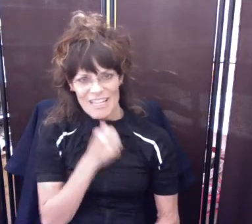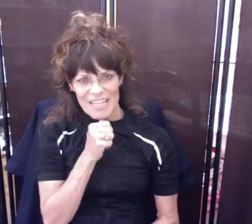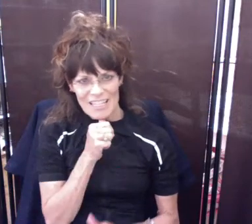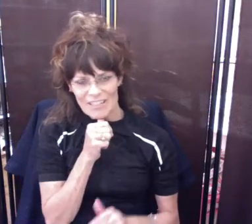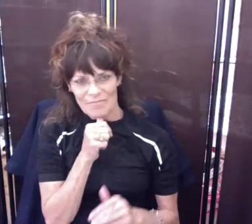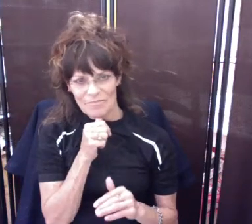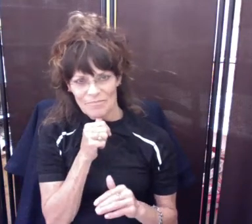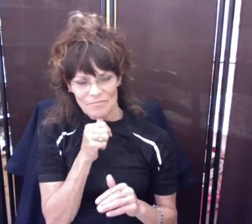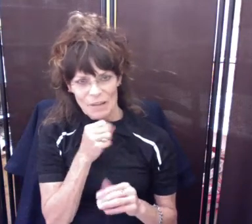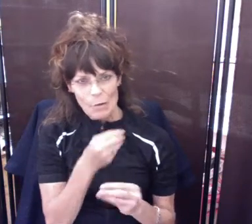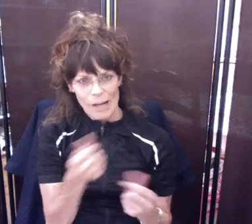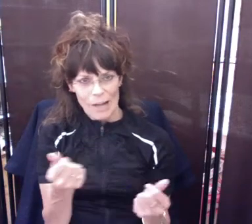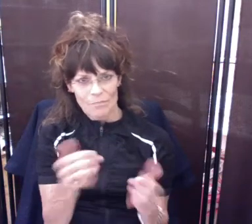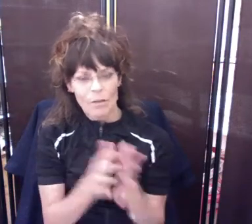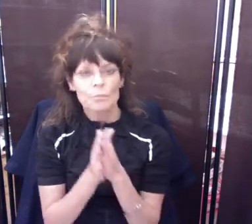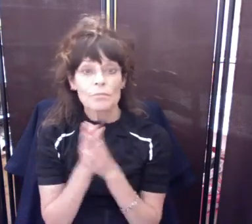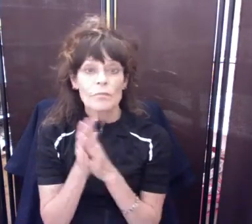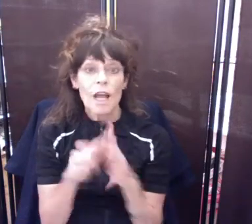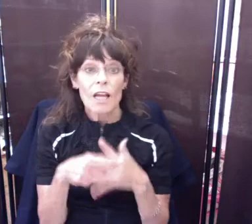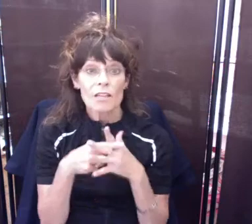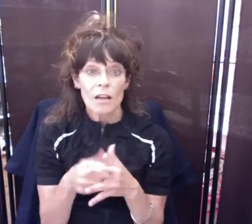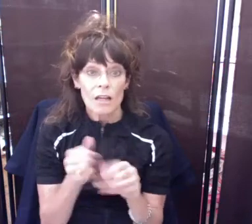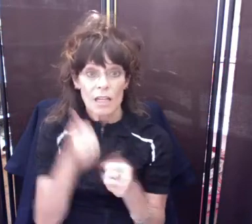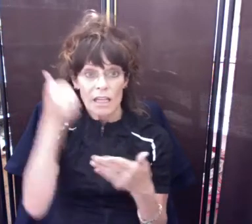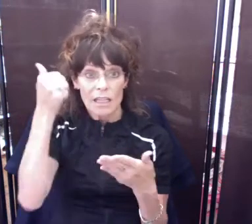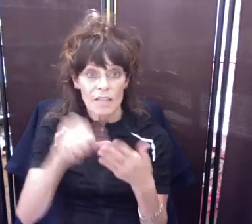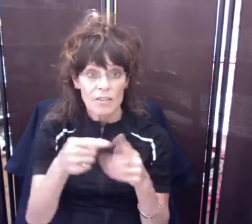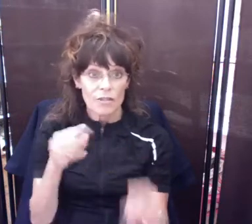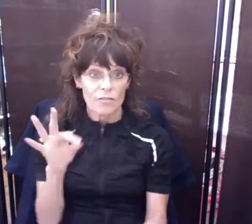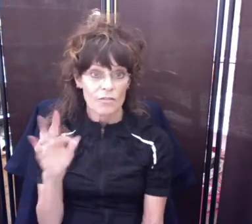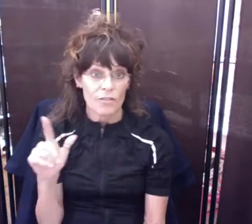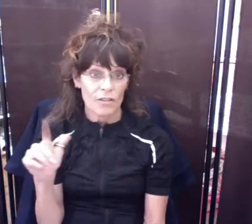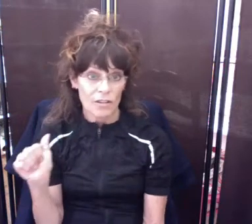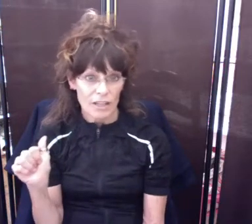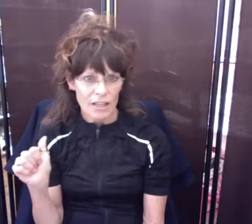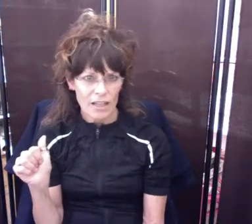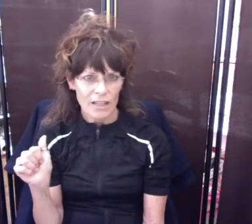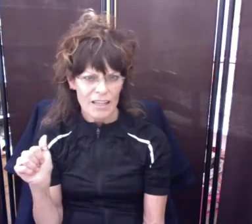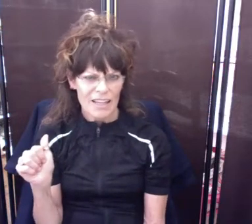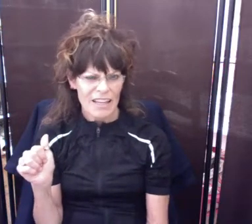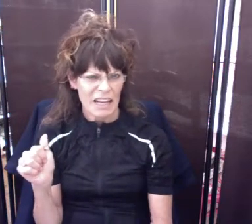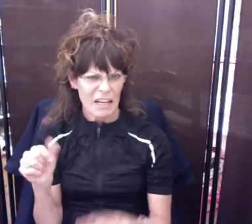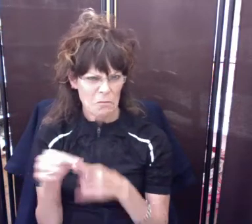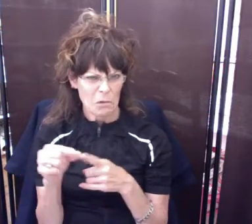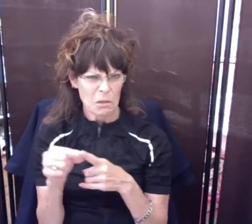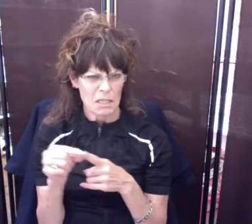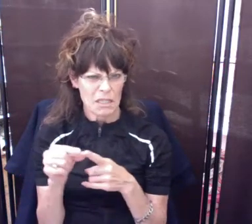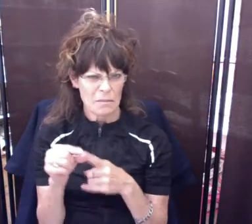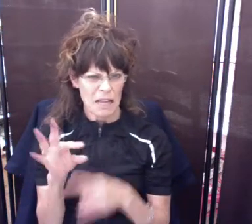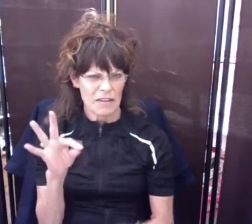I started to get letters from Florida that had terminology in them, fleeing to avoid prosecution,